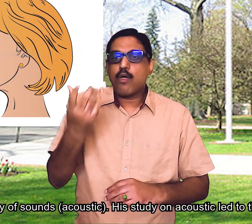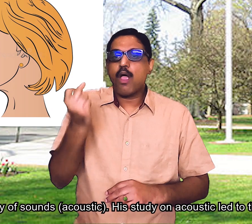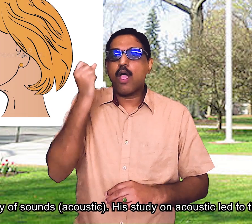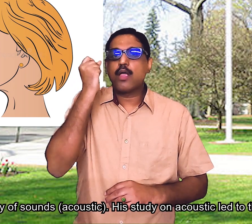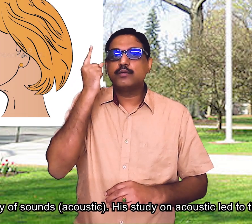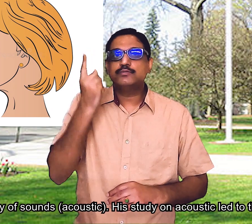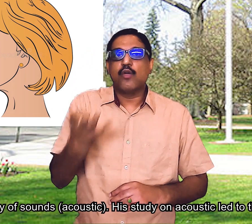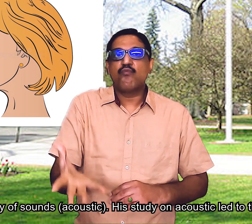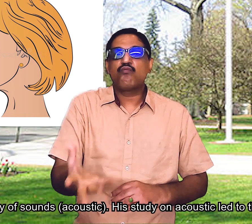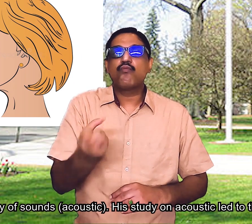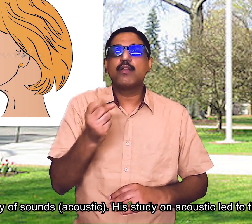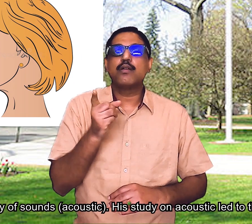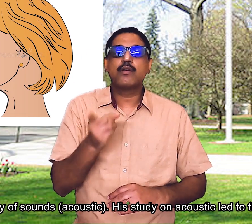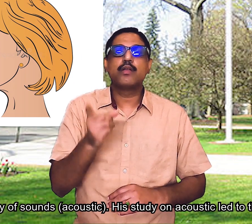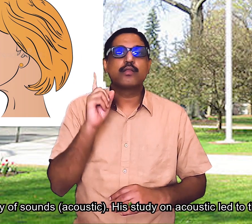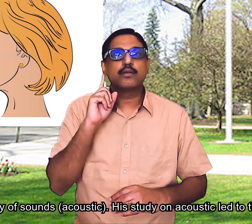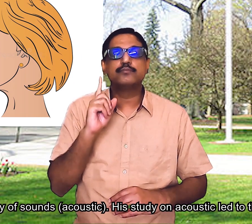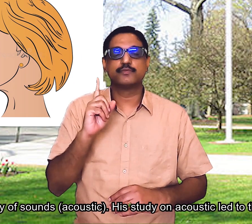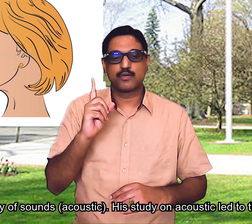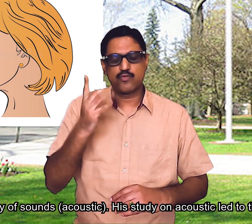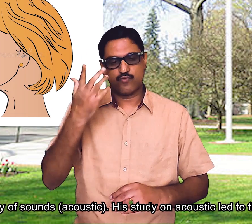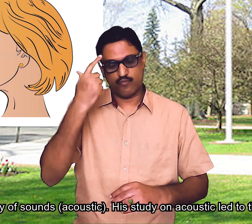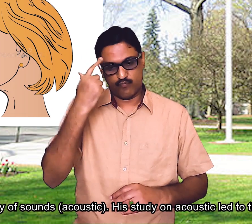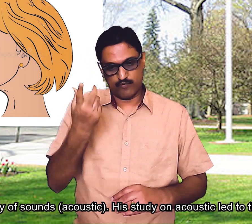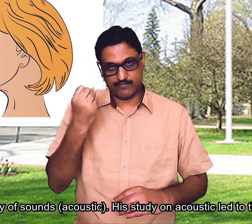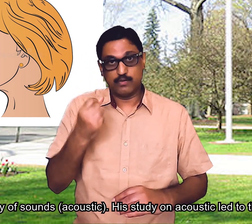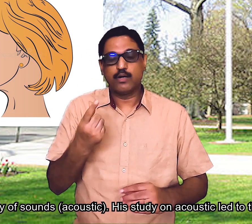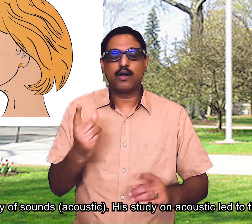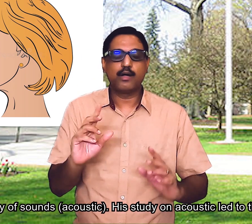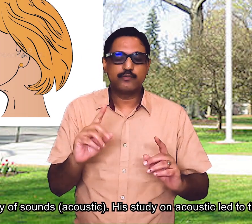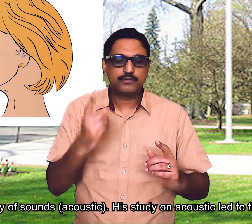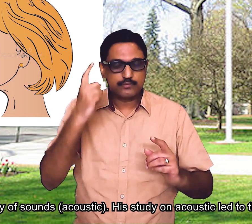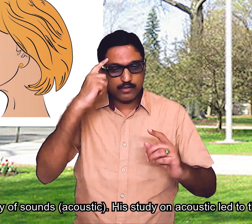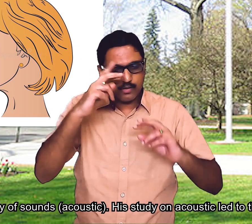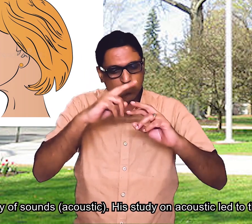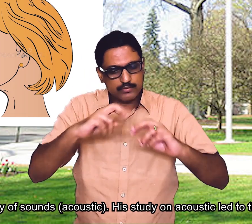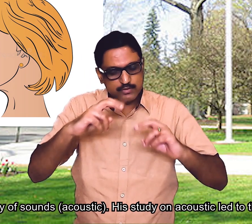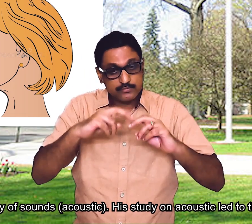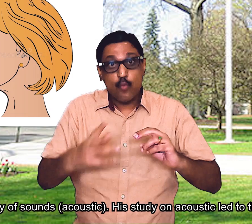This led to the study of sounds acoustic. His study on acoustic led to the invention of